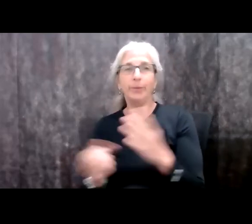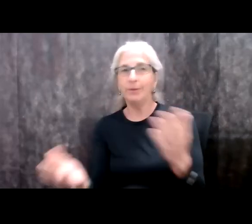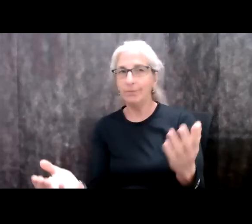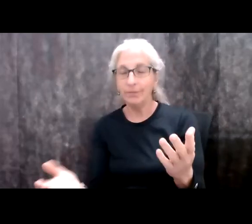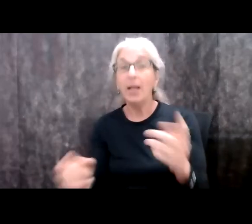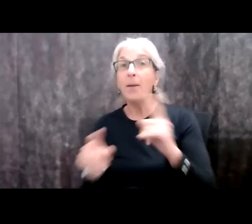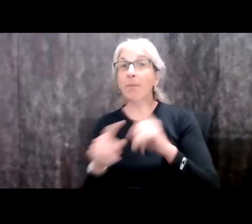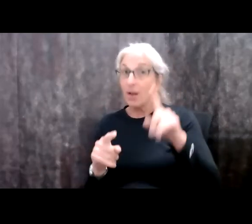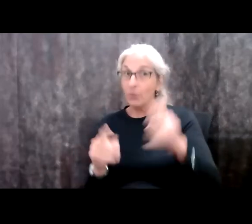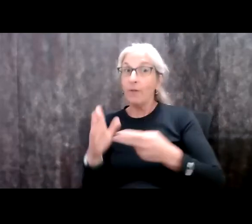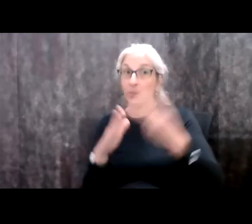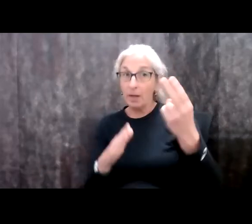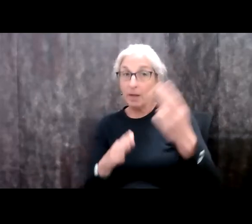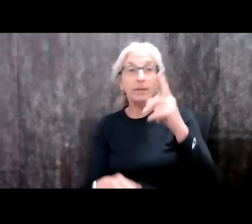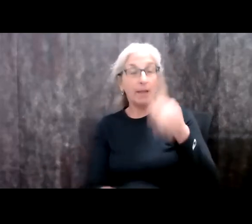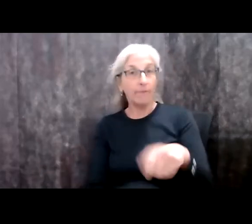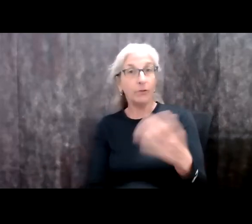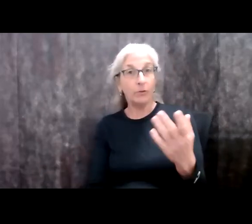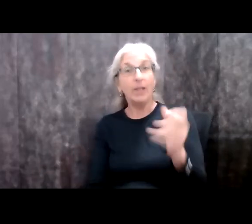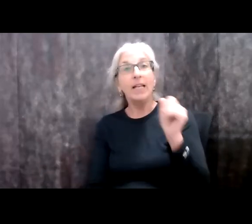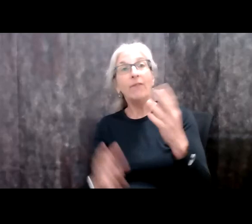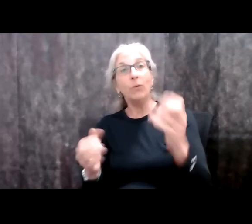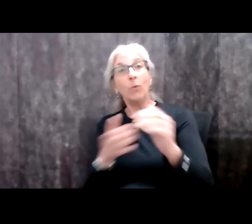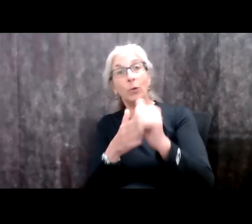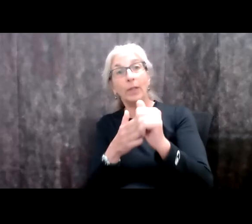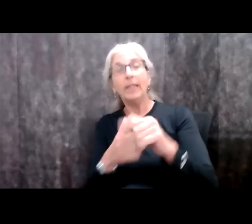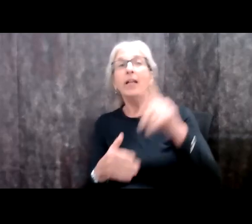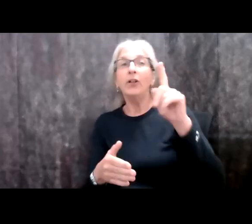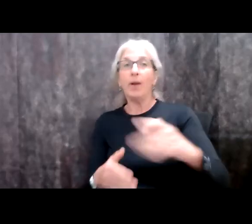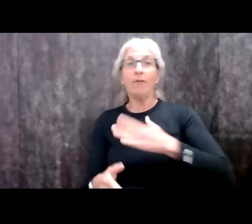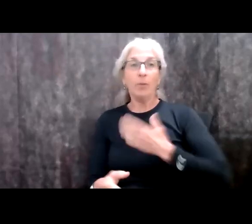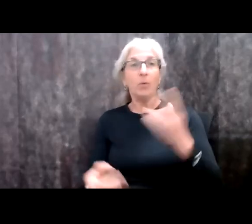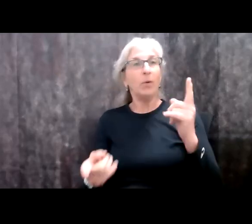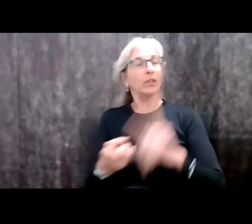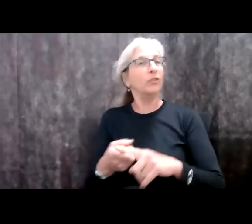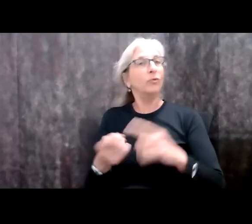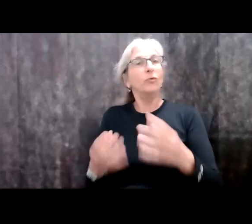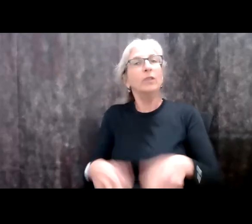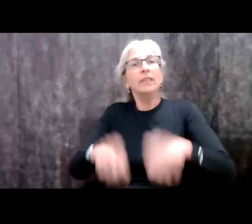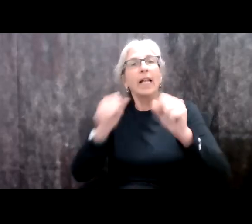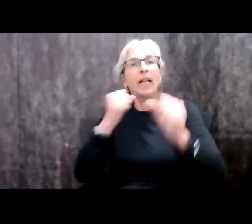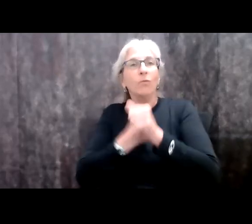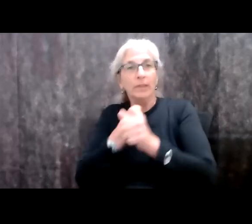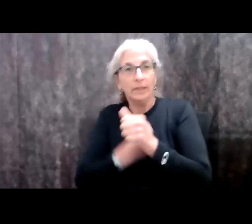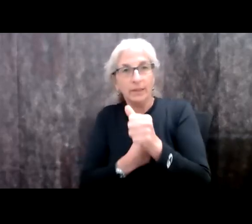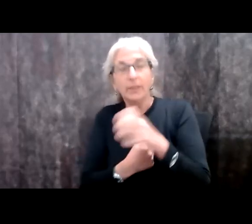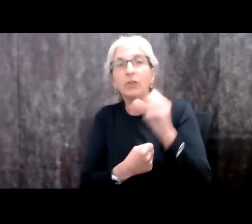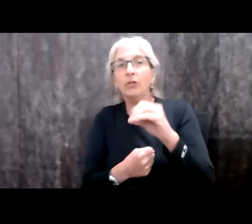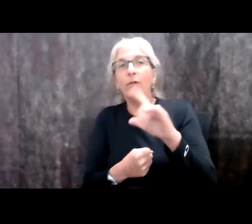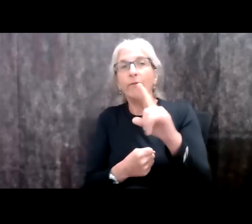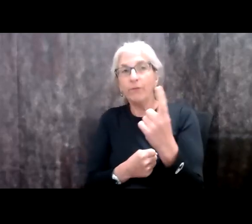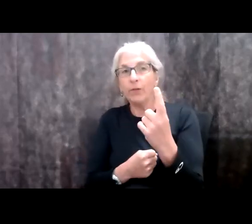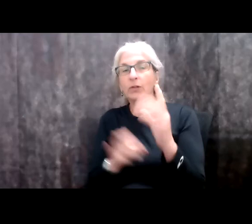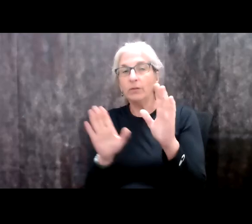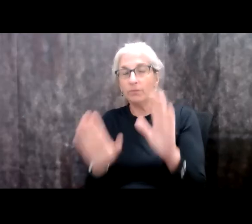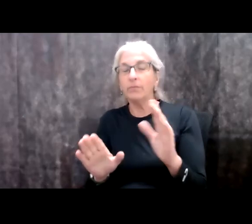you have to be honest and authentic. And you have to, if you want to lead, you have to be willing to put yourself out there. So number one, I think the best way